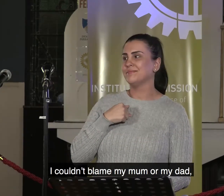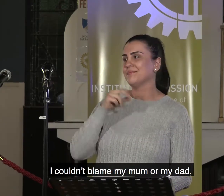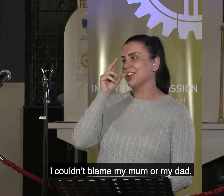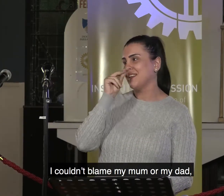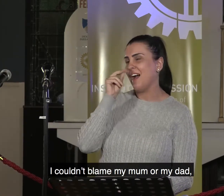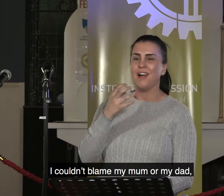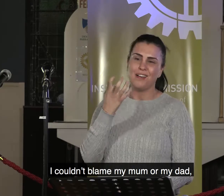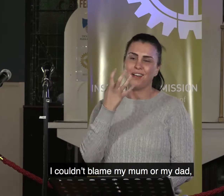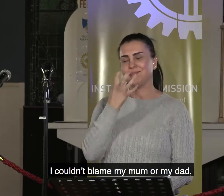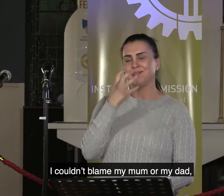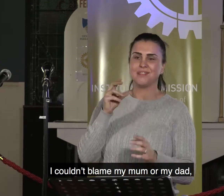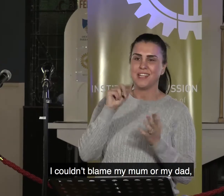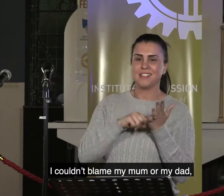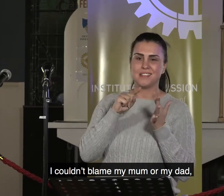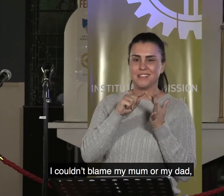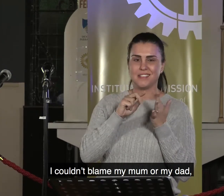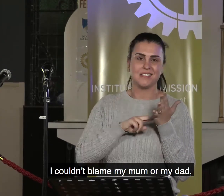I couldn't blame my mum